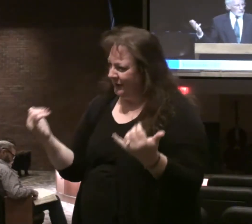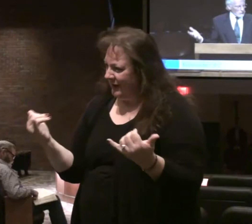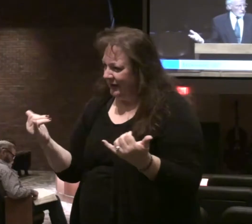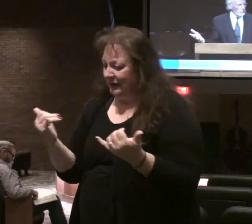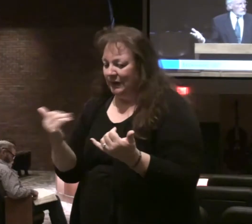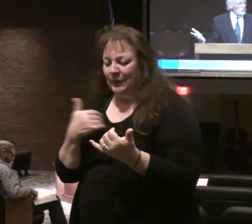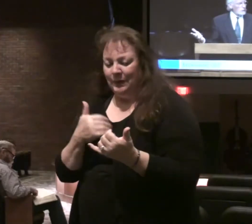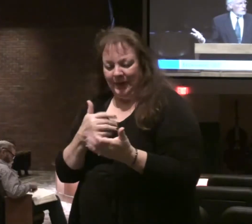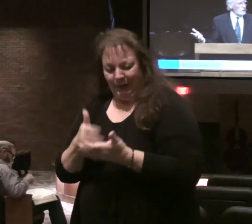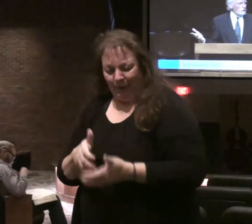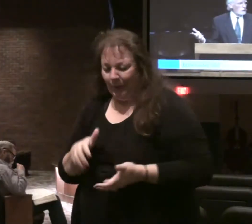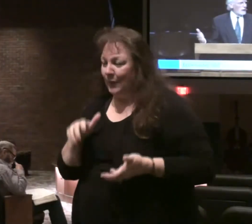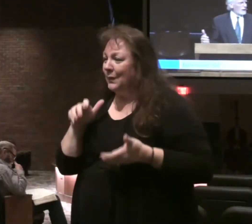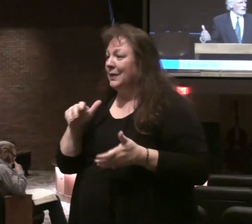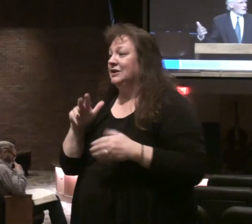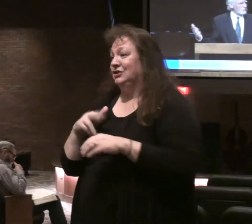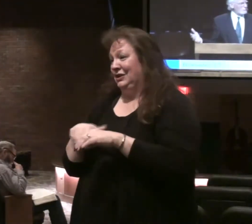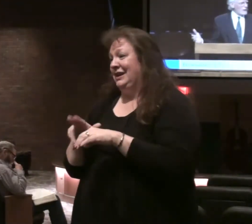Prosperous,